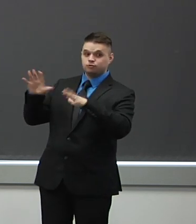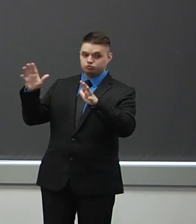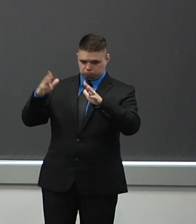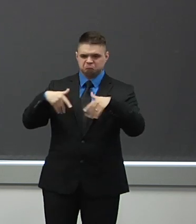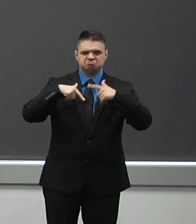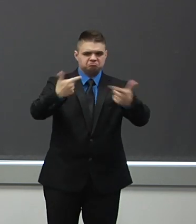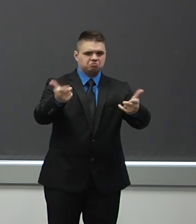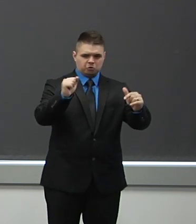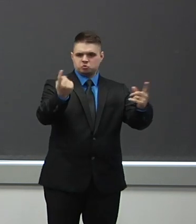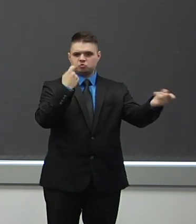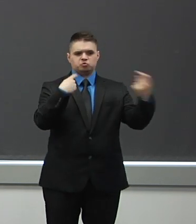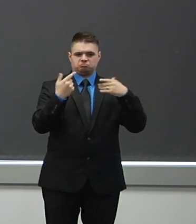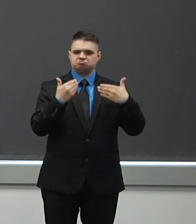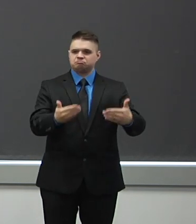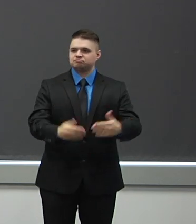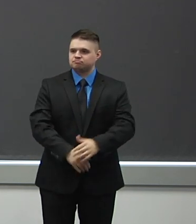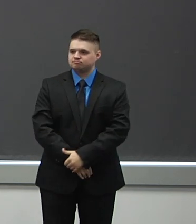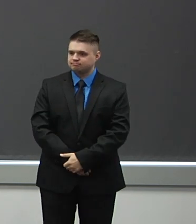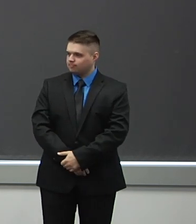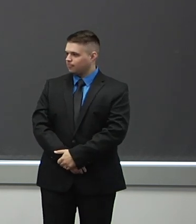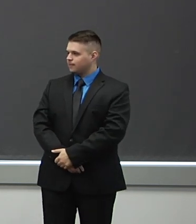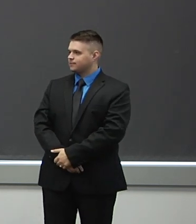Governor. Thank you, Charles.